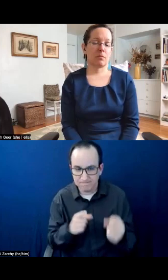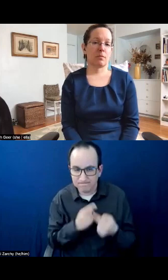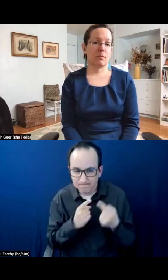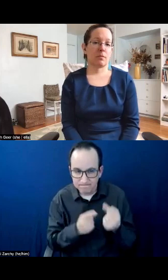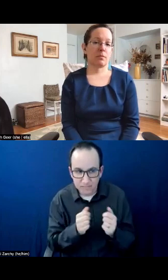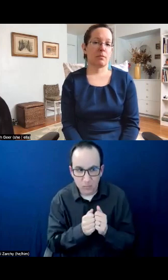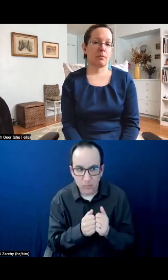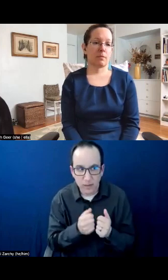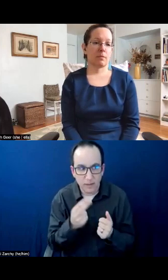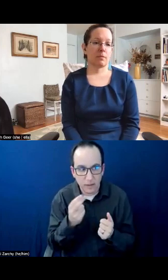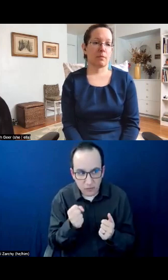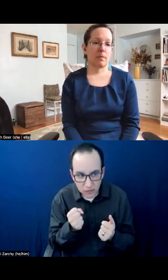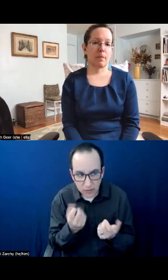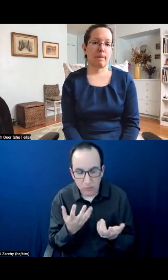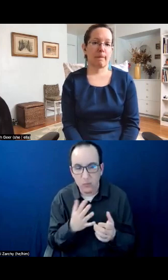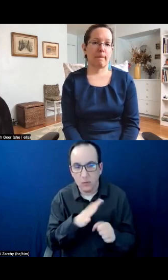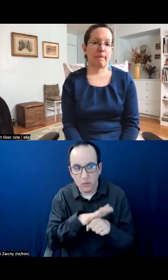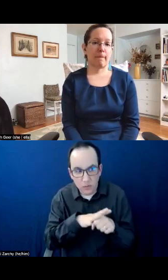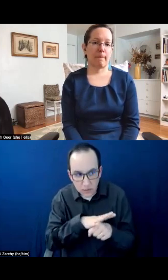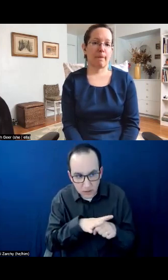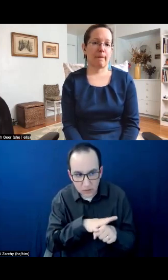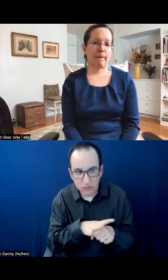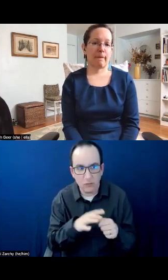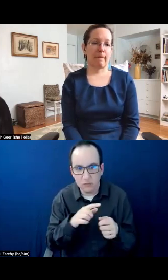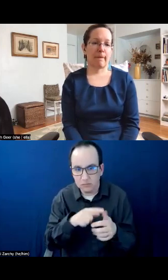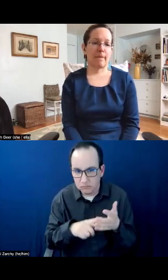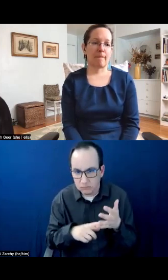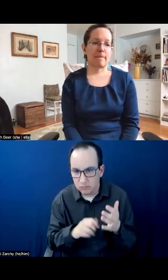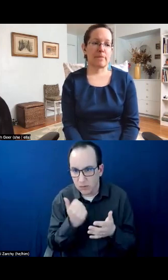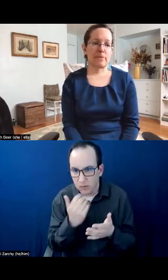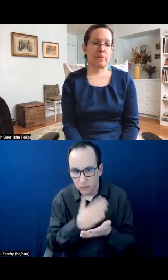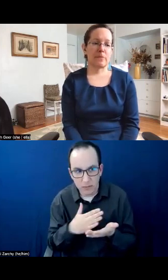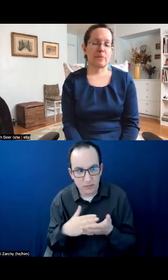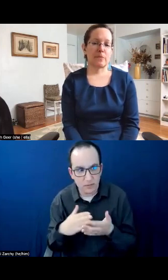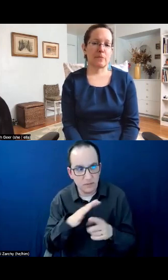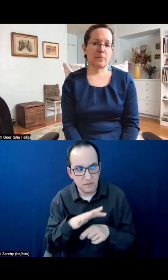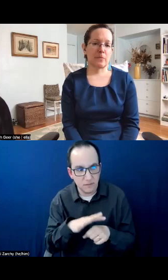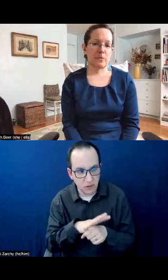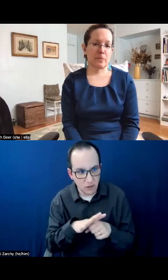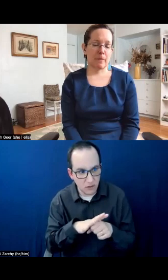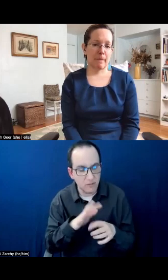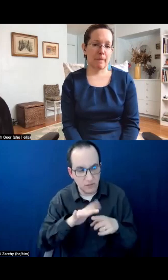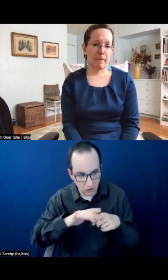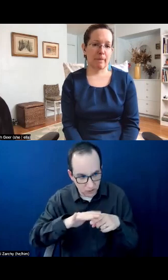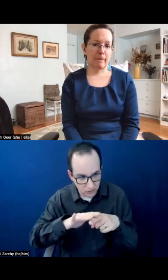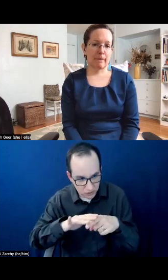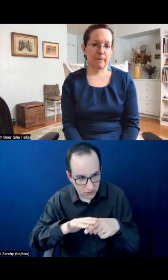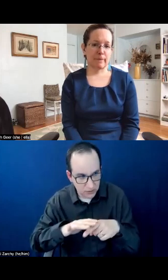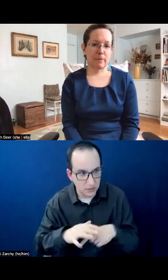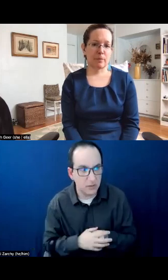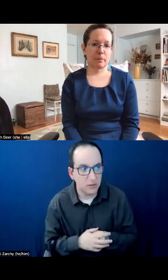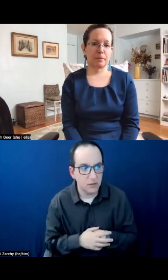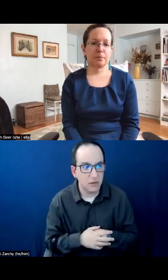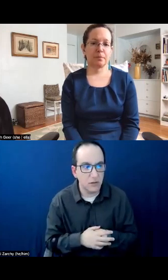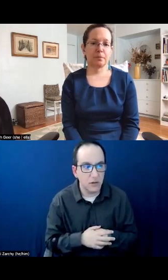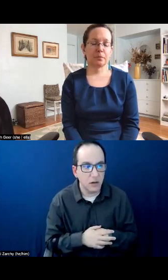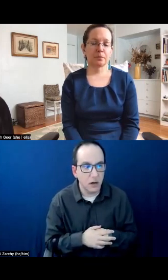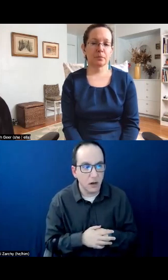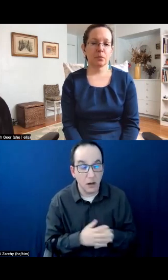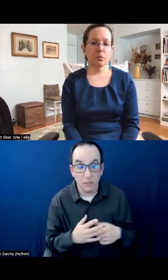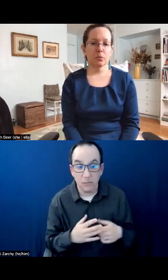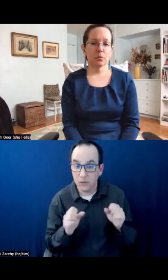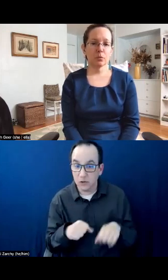If you notice that a student is struggling with hand shape, location, and other parameters related